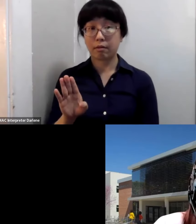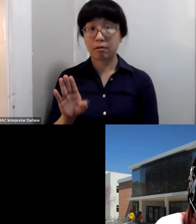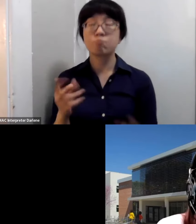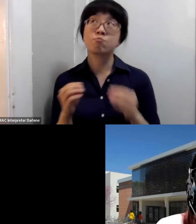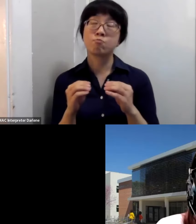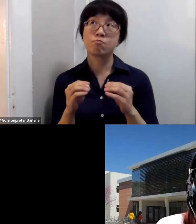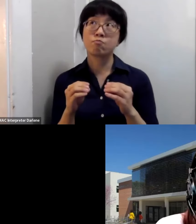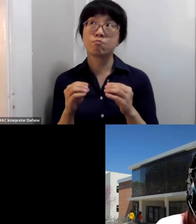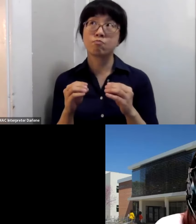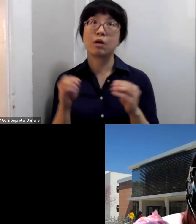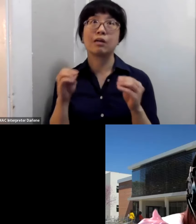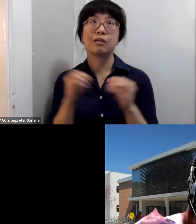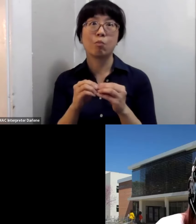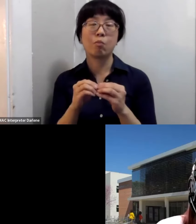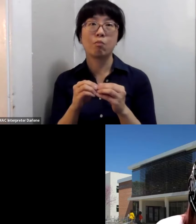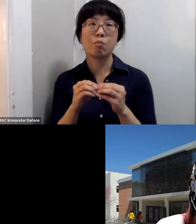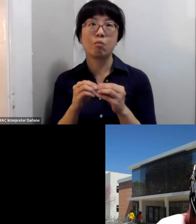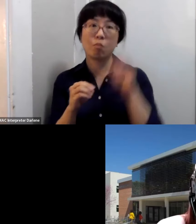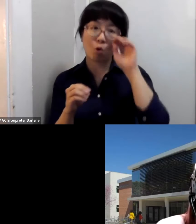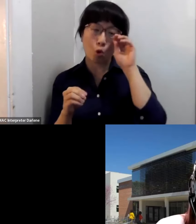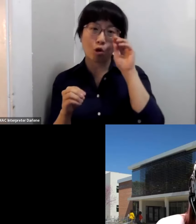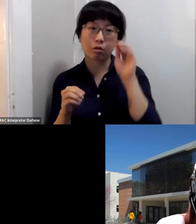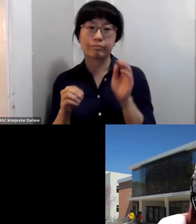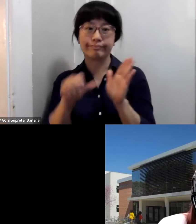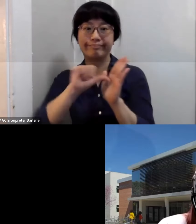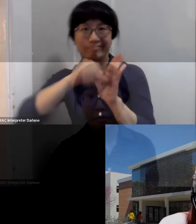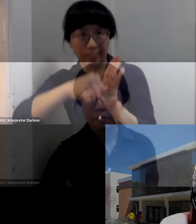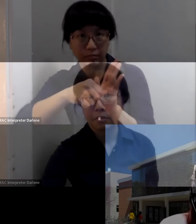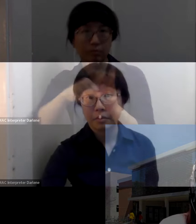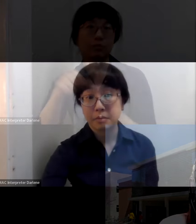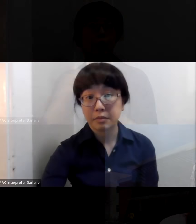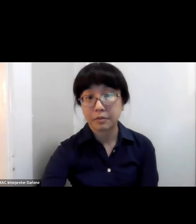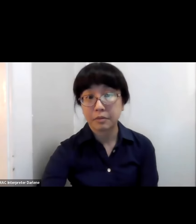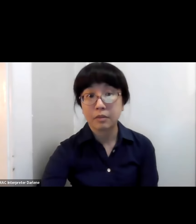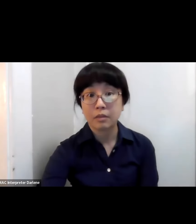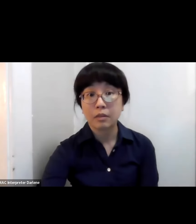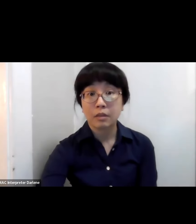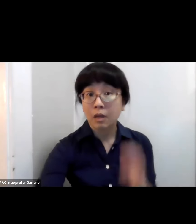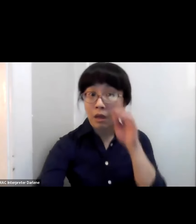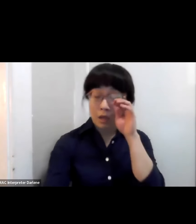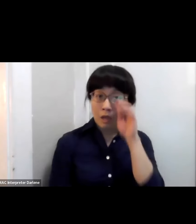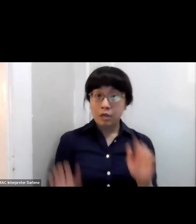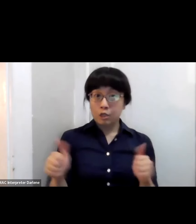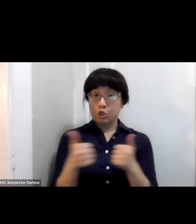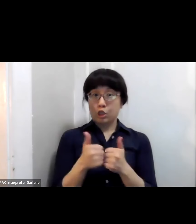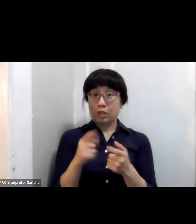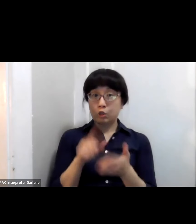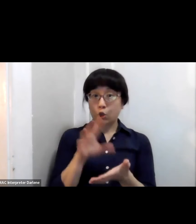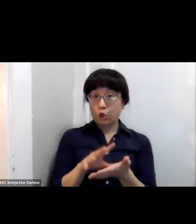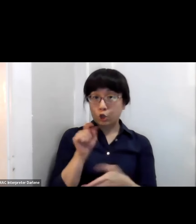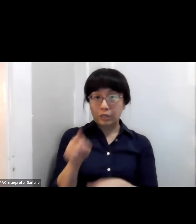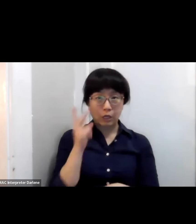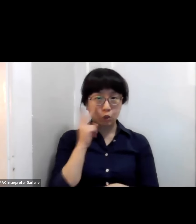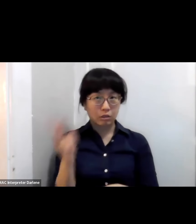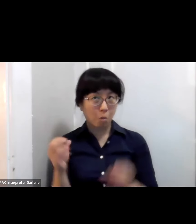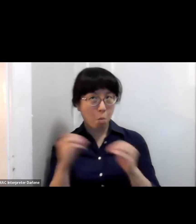more ingrained in the students to attend regularly. Are there challenges to learning that you see more often than